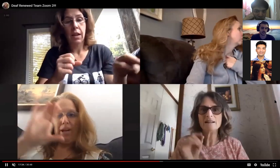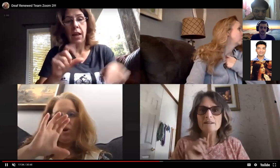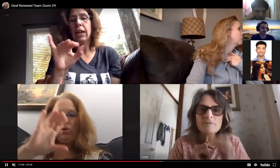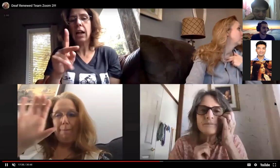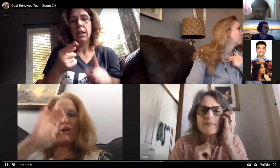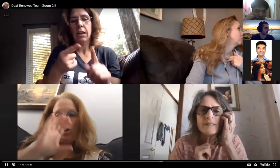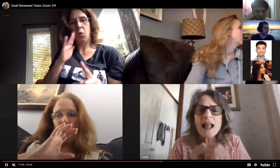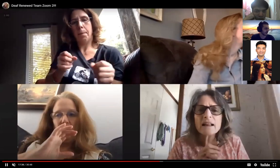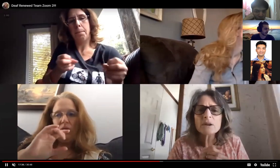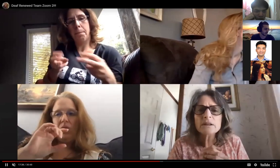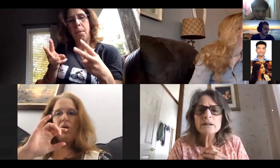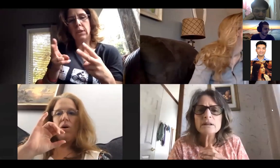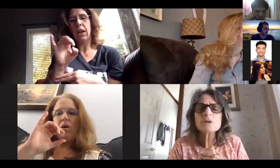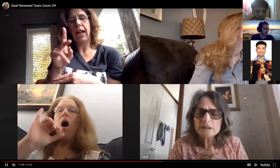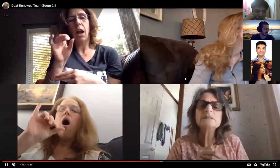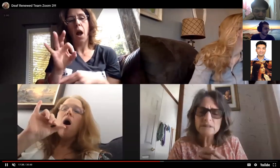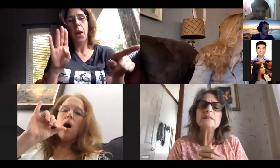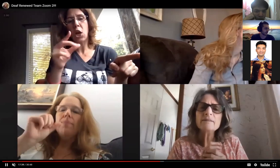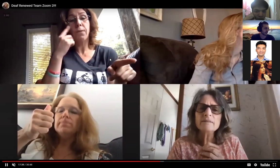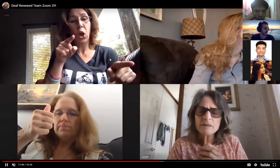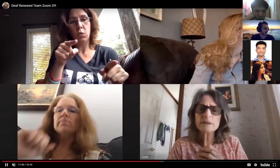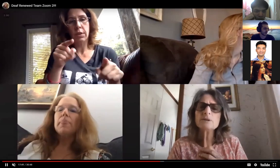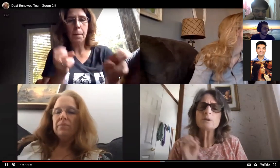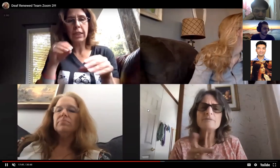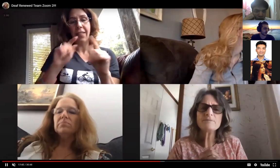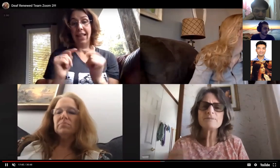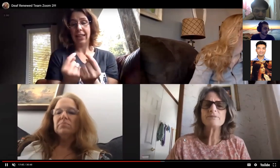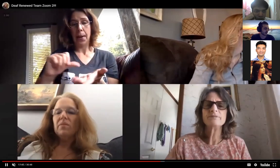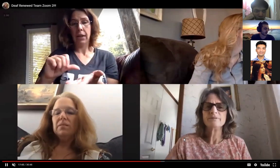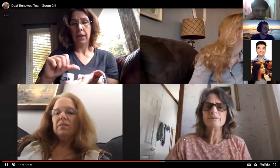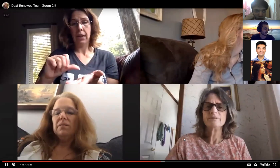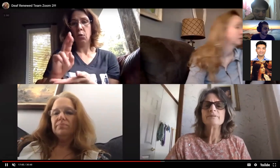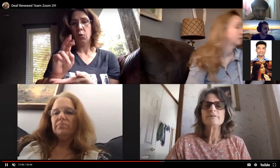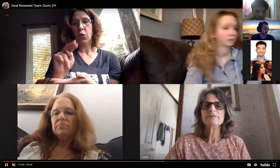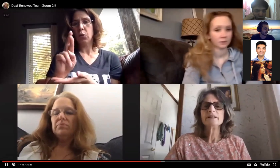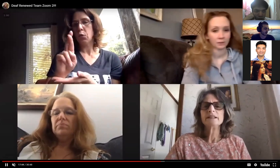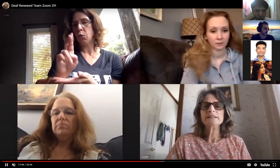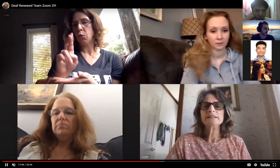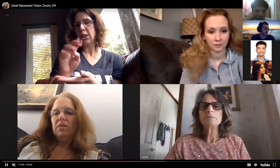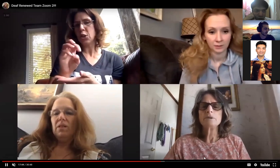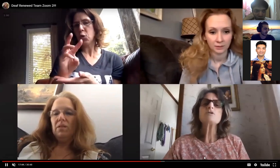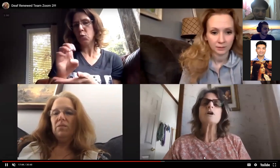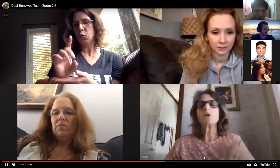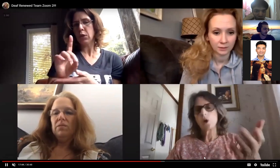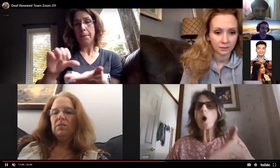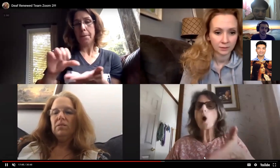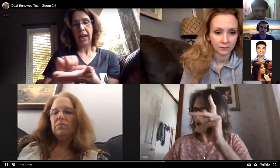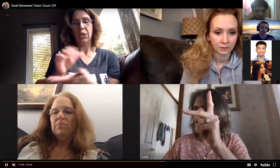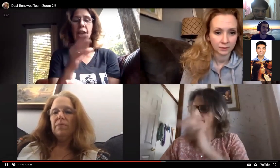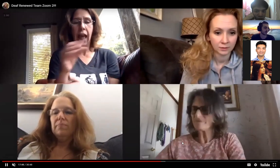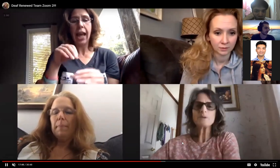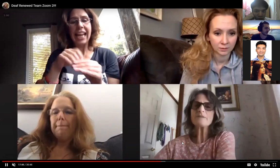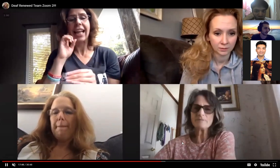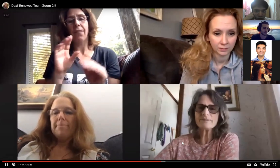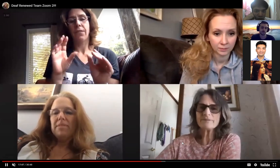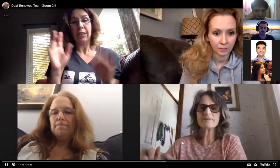sign simultaneously. The woman on top left is signing, the woman on the bottom right, and maybe the woman on